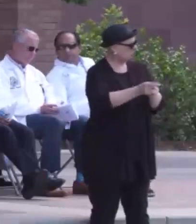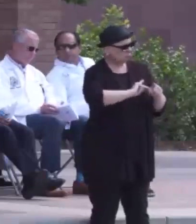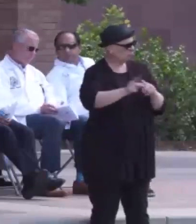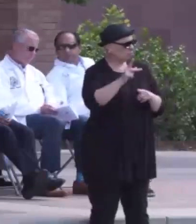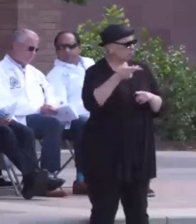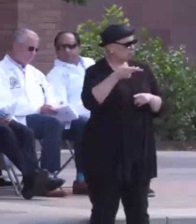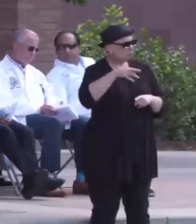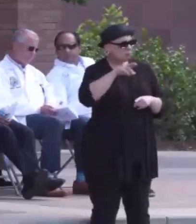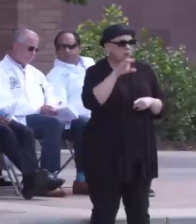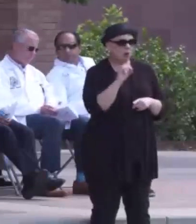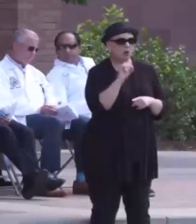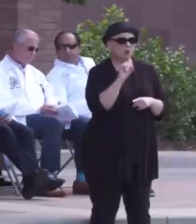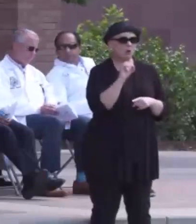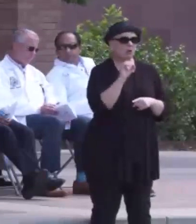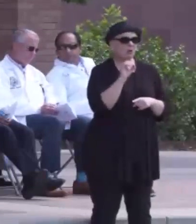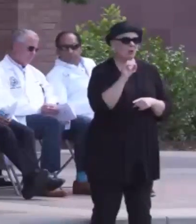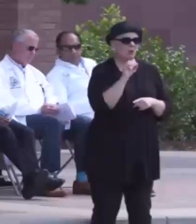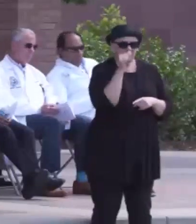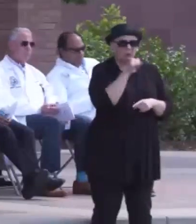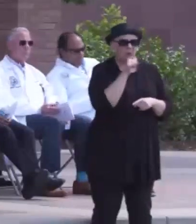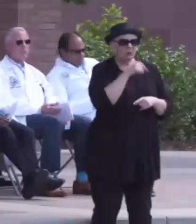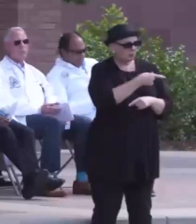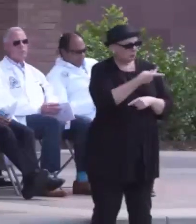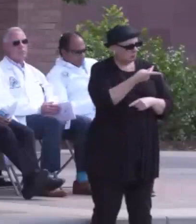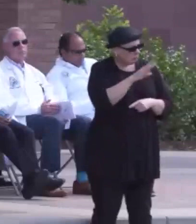What a professional."